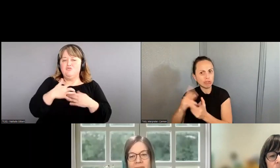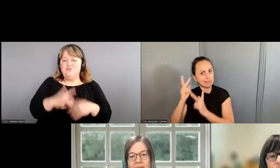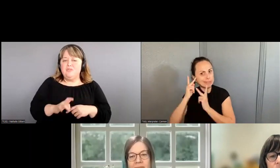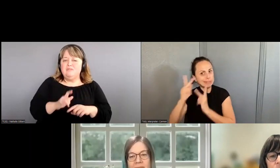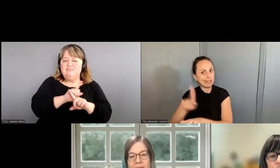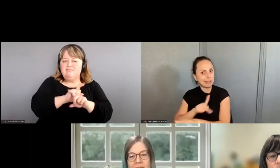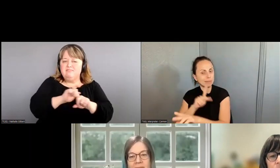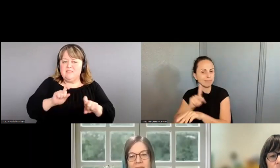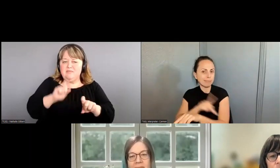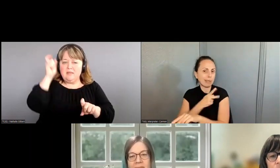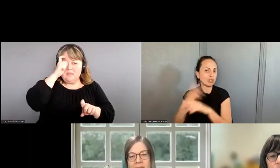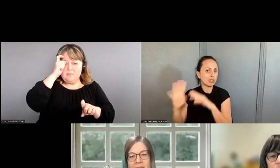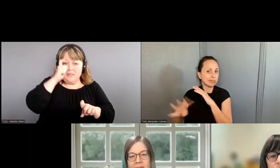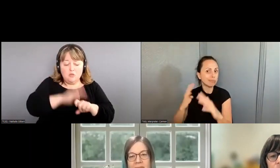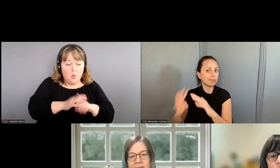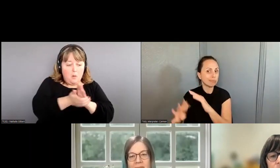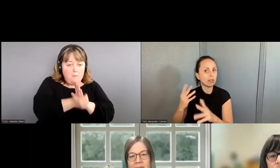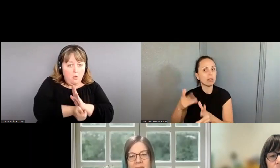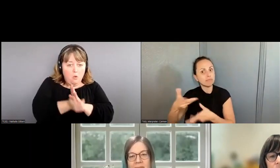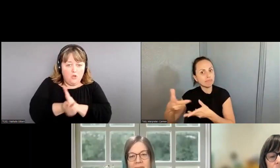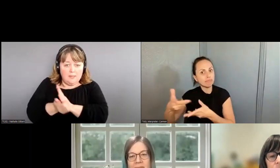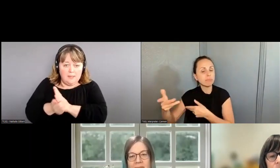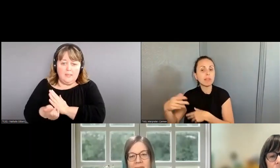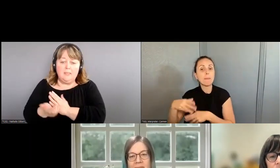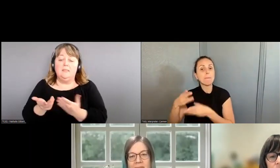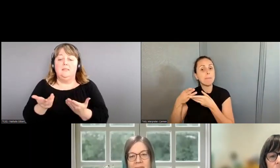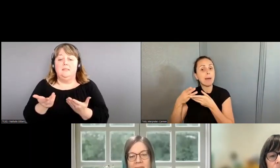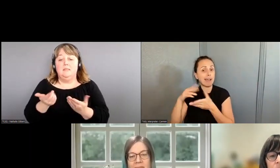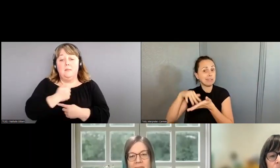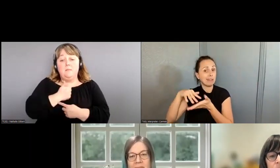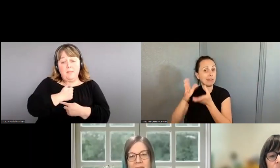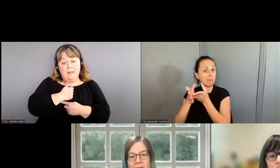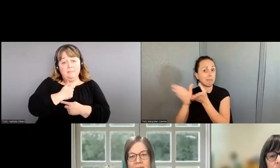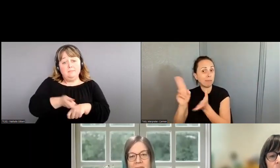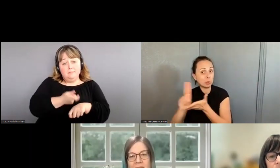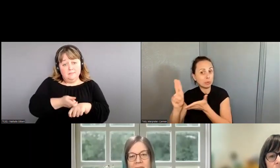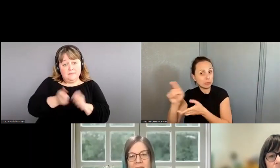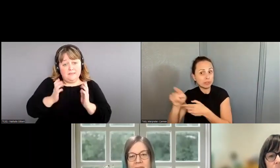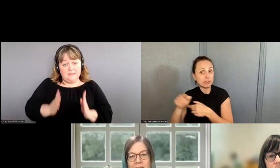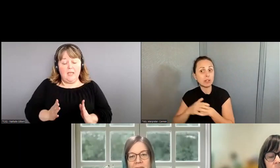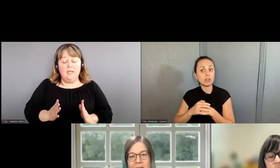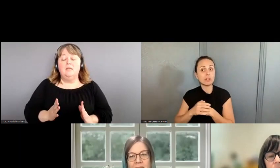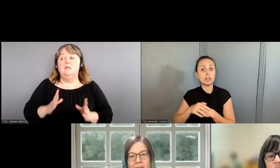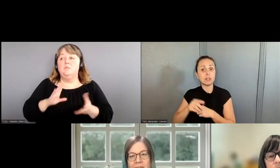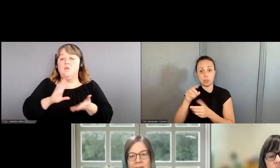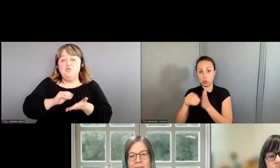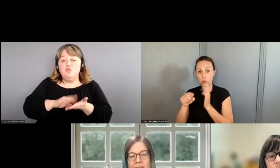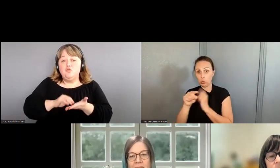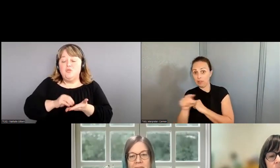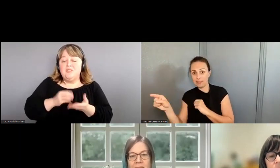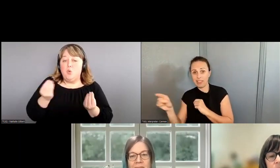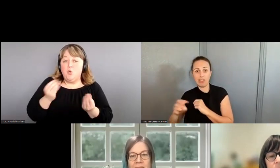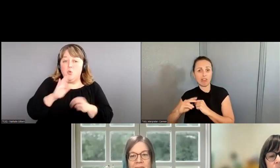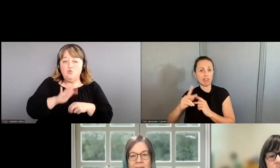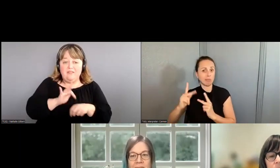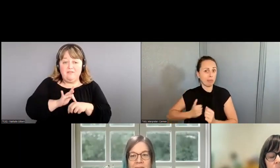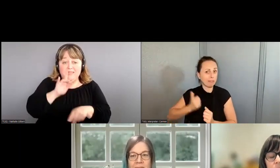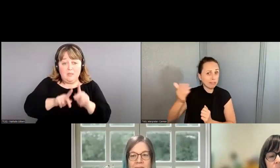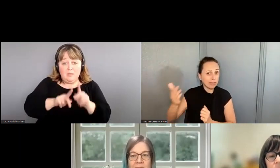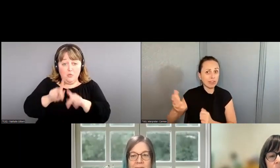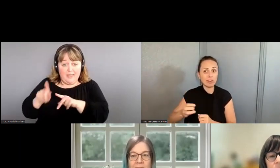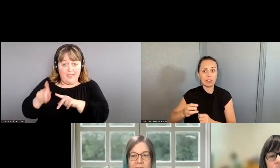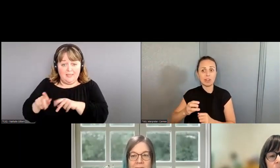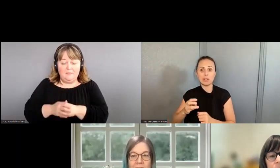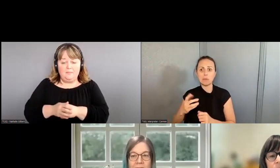patients I studied in a public university, and the students there and the residents